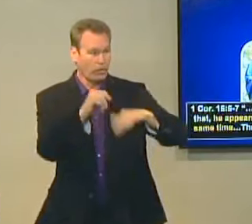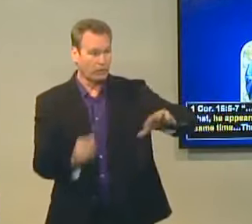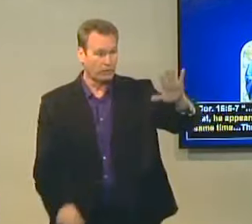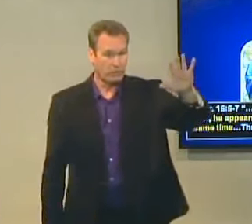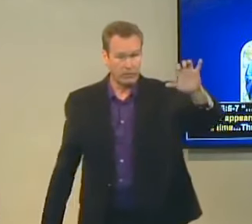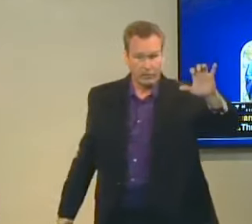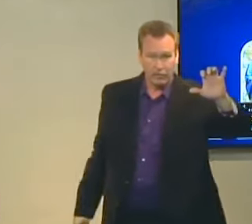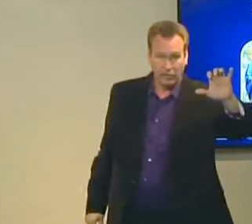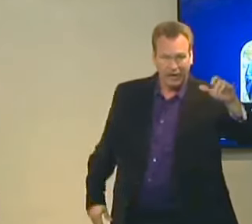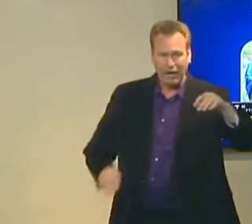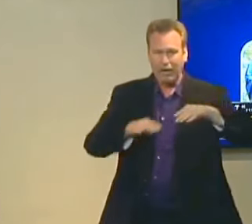People. More than 500.